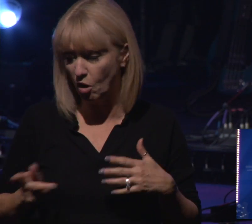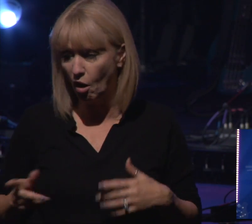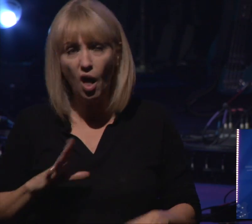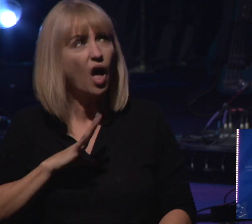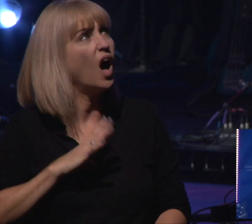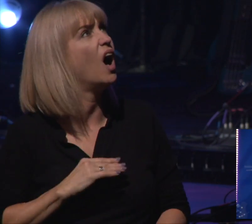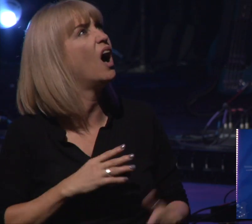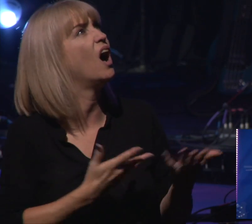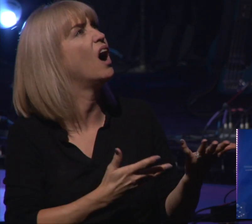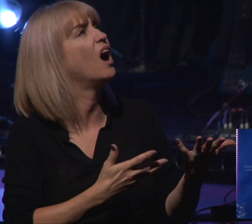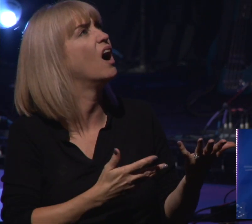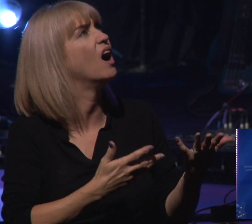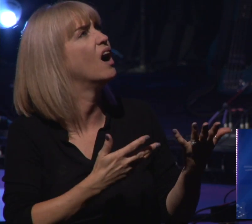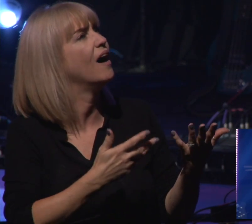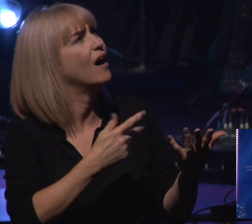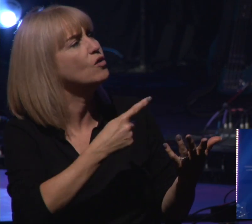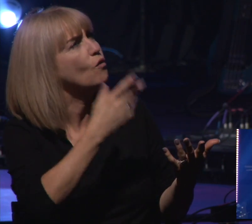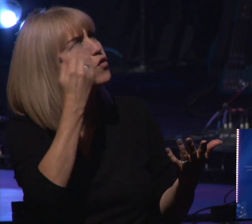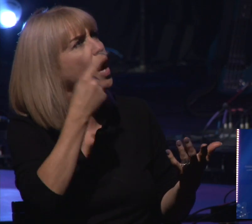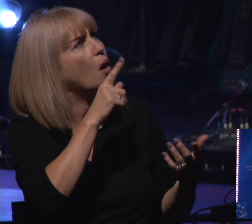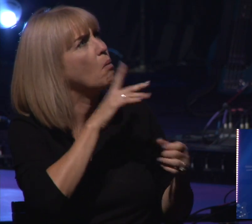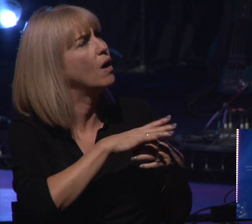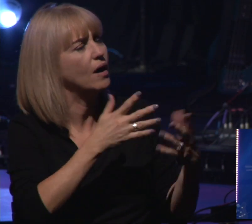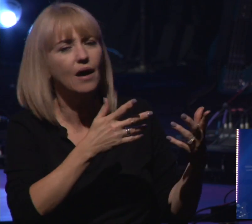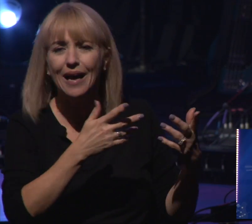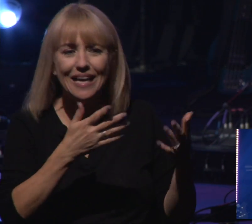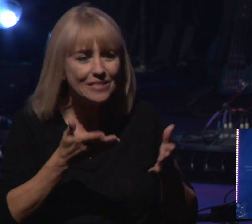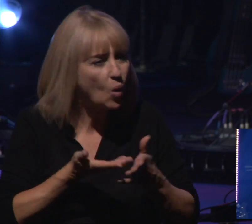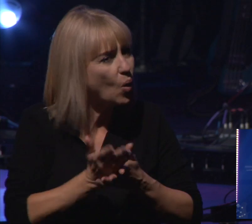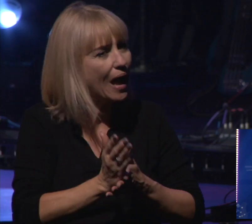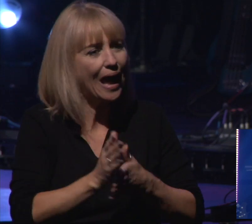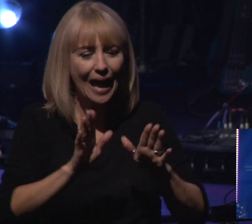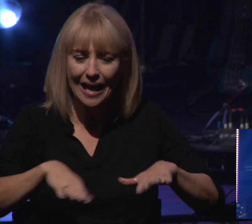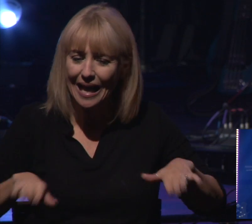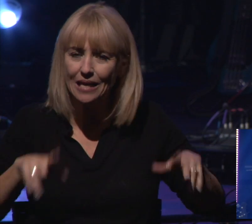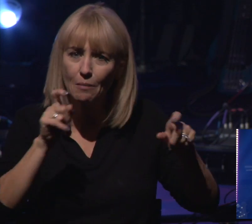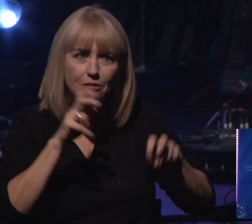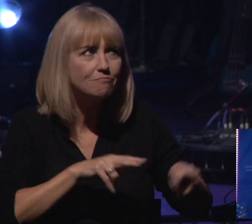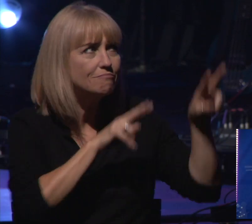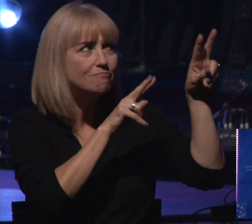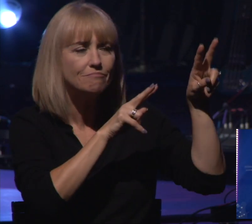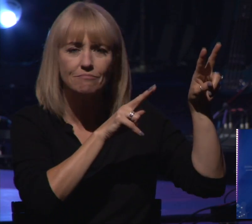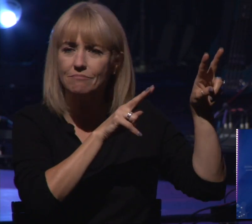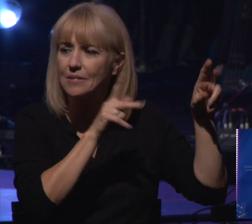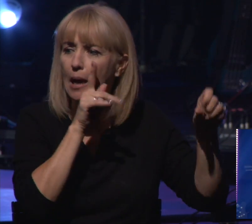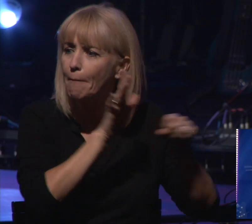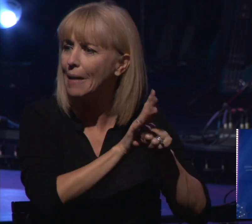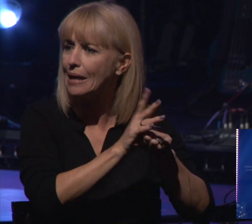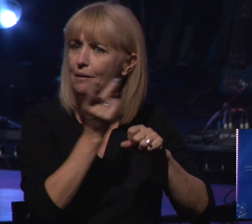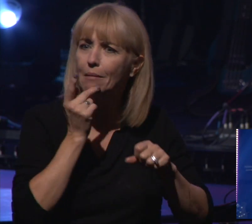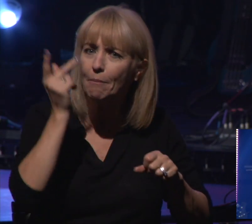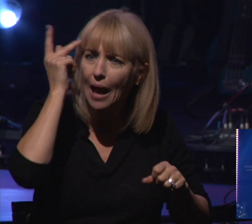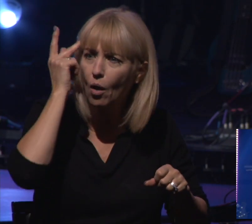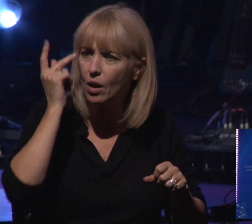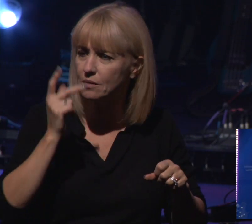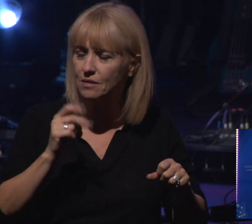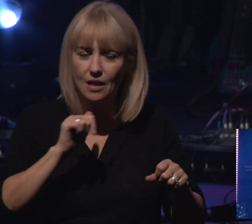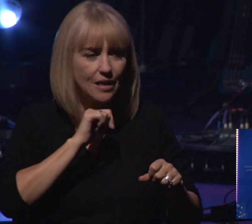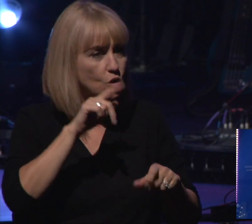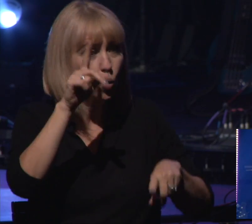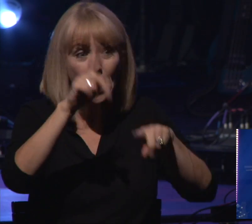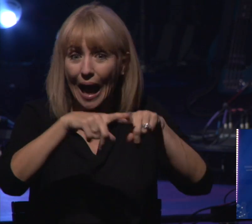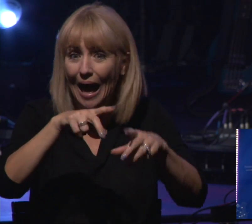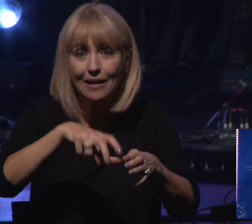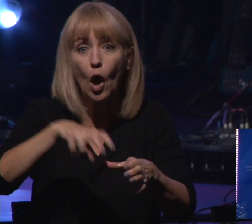When they embarrass you, when they do those things wrong, when they let you down, how about you forgive them a little bit and you get back in there and keep this commitment going? Because again, it's not based upon a